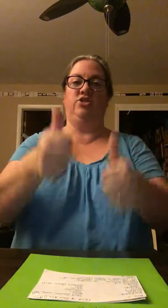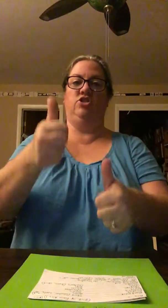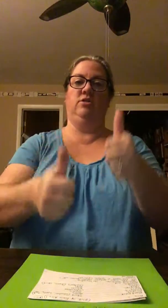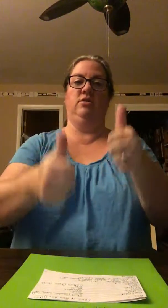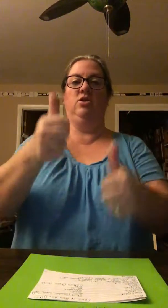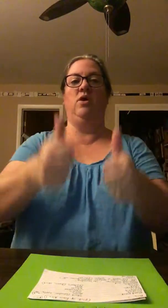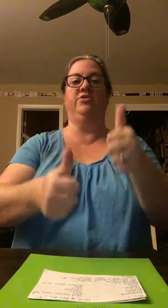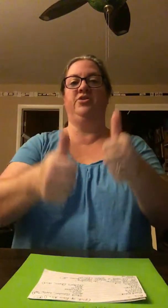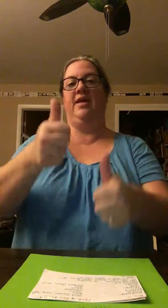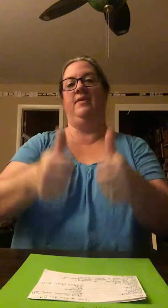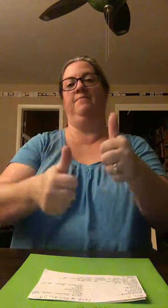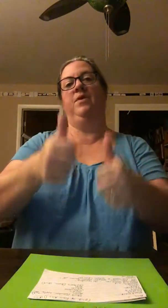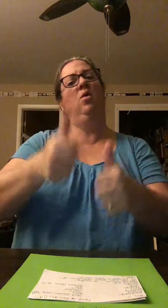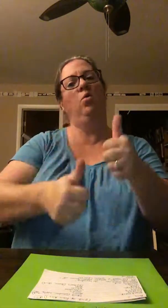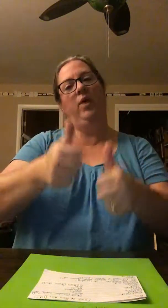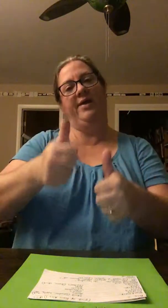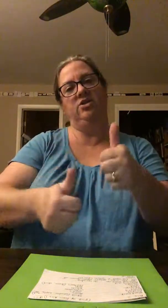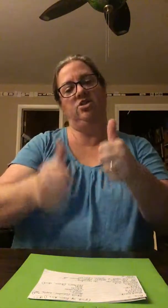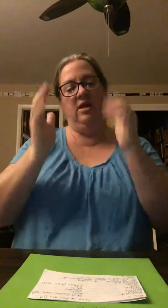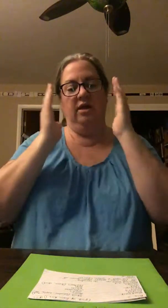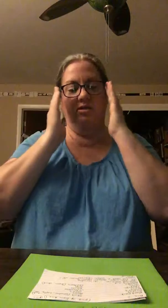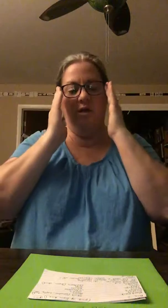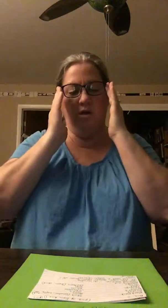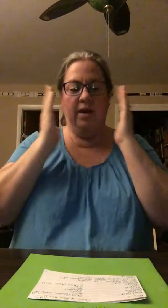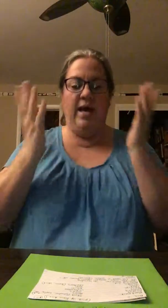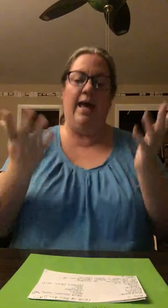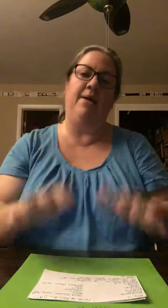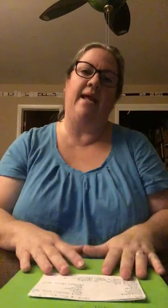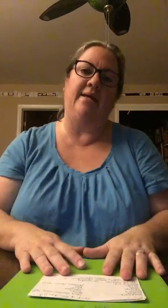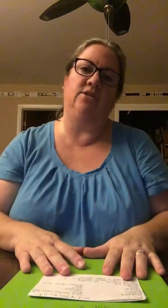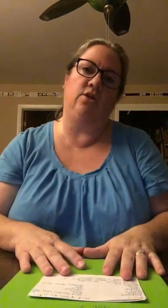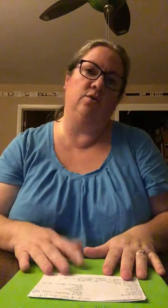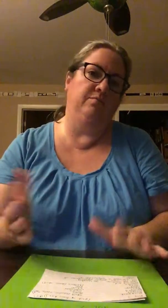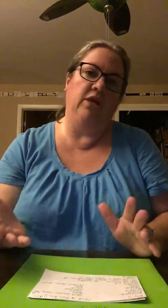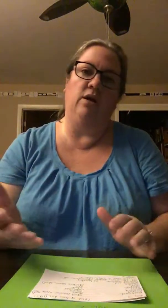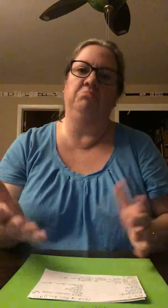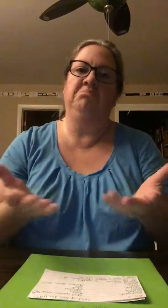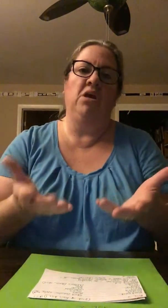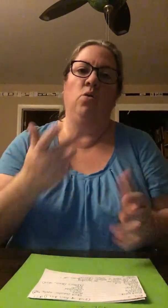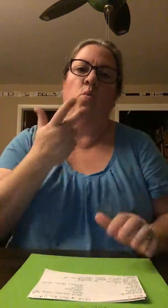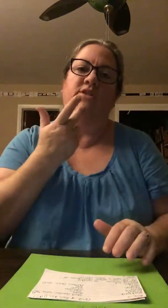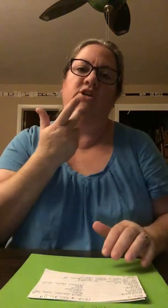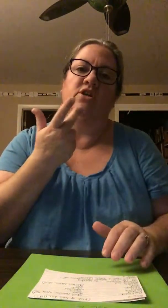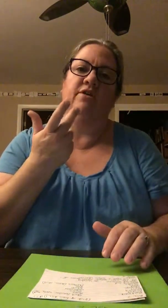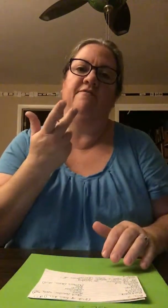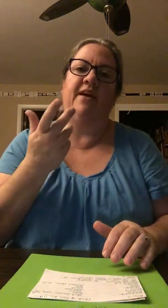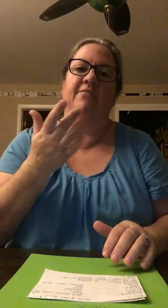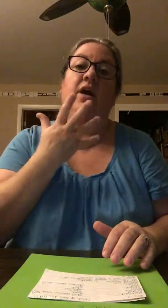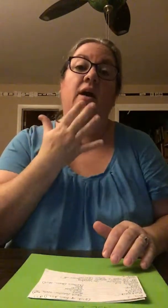which. You alternate them. Which. So, I might ask you, you know, what's your favorite